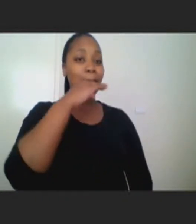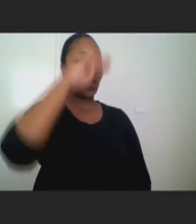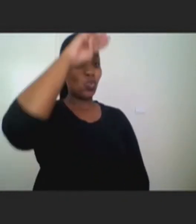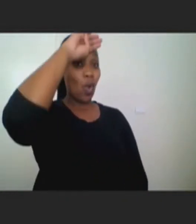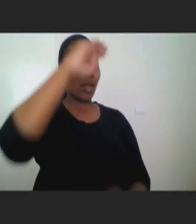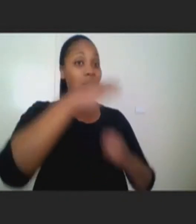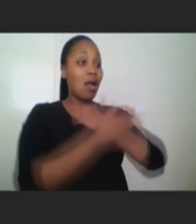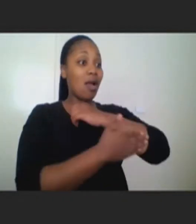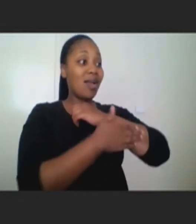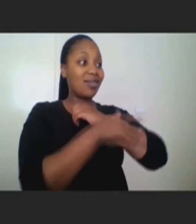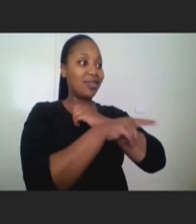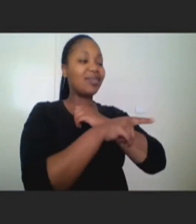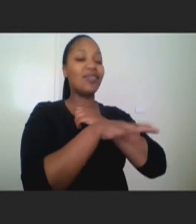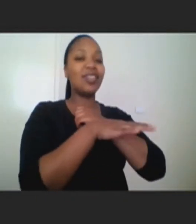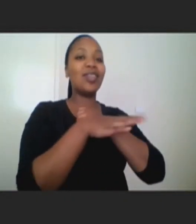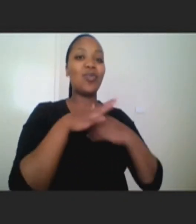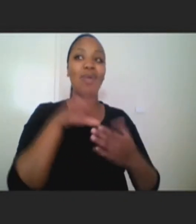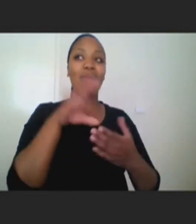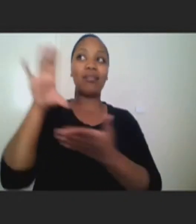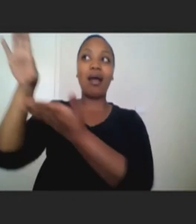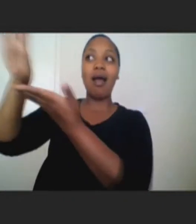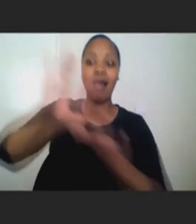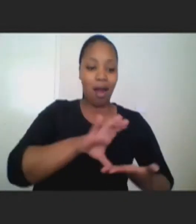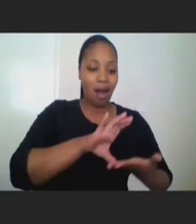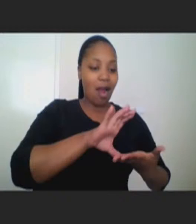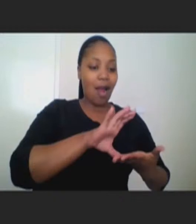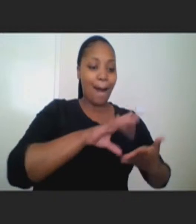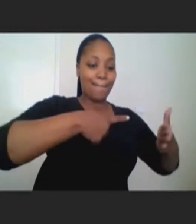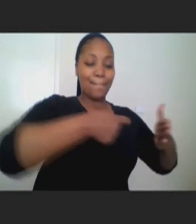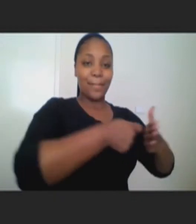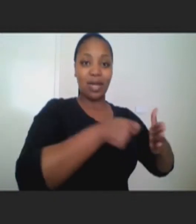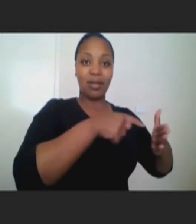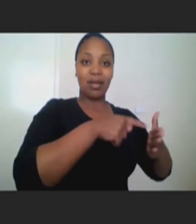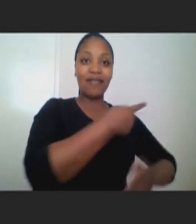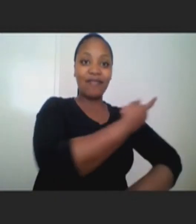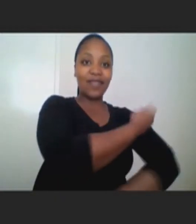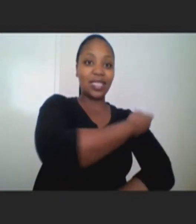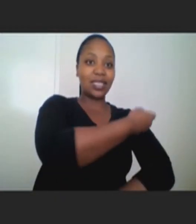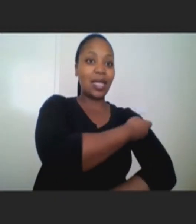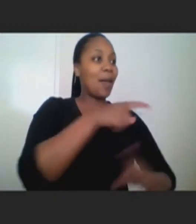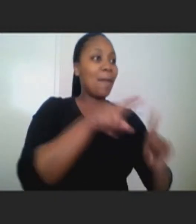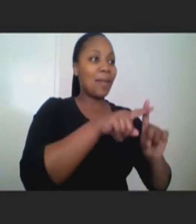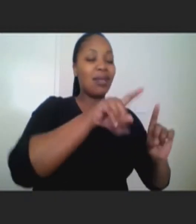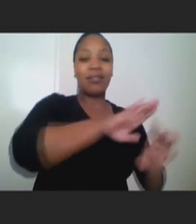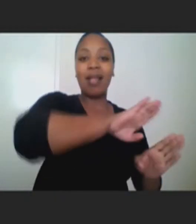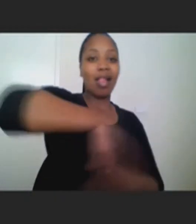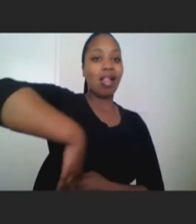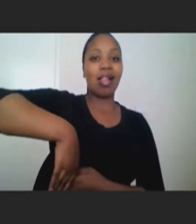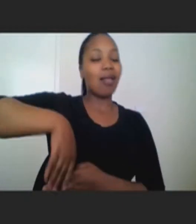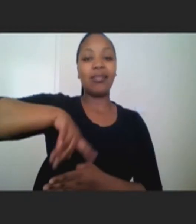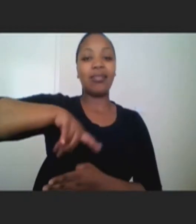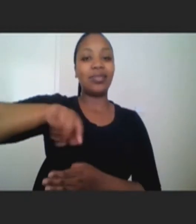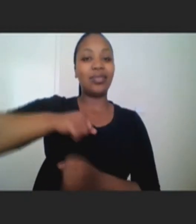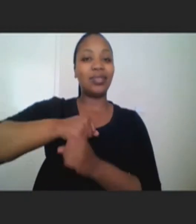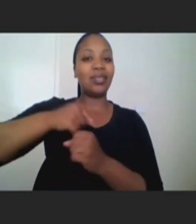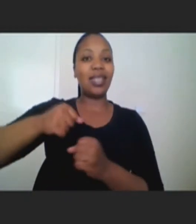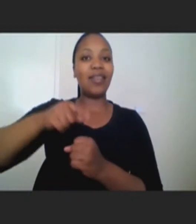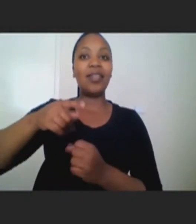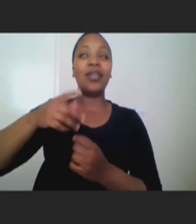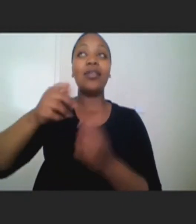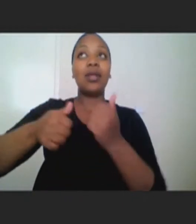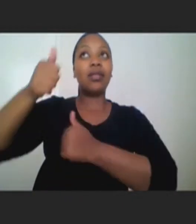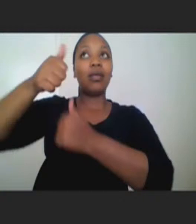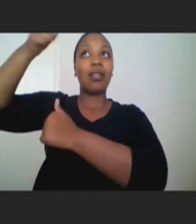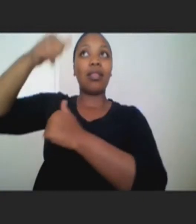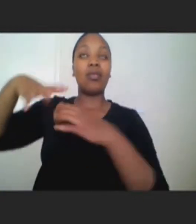buy vaccines and somehow was pushed at the back of the queue by those who are rich. So you are